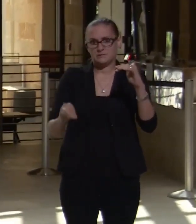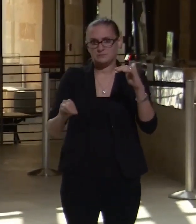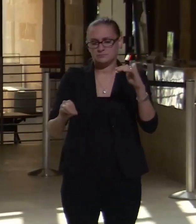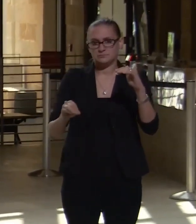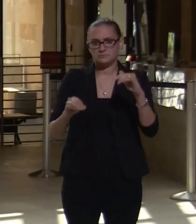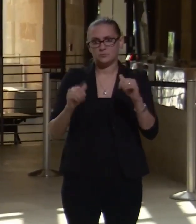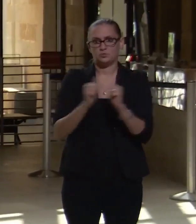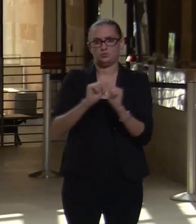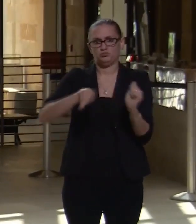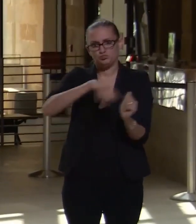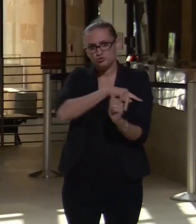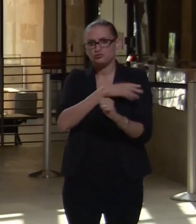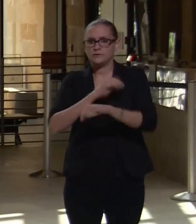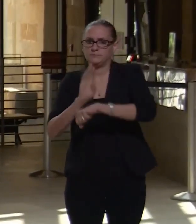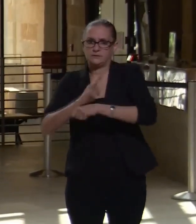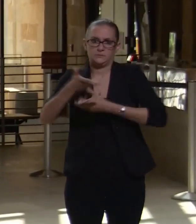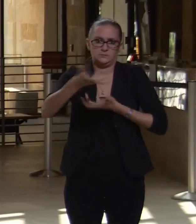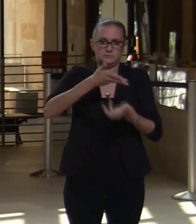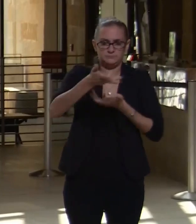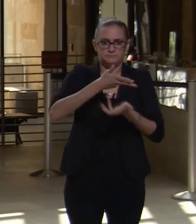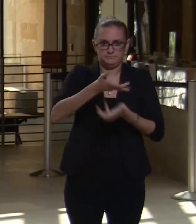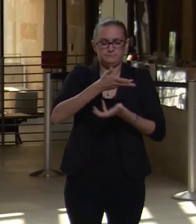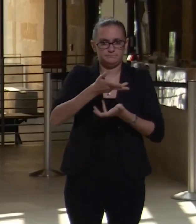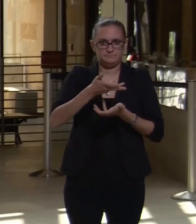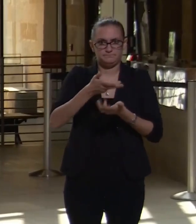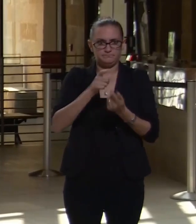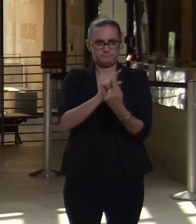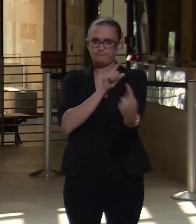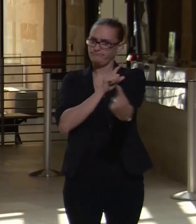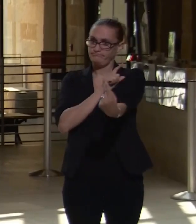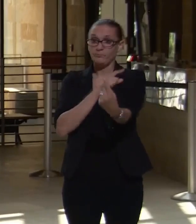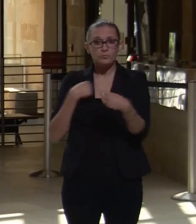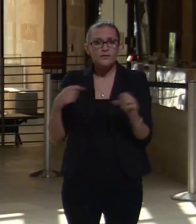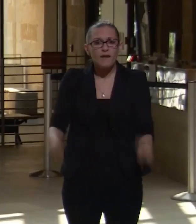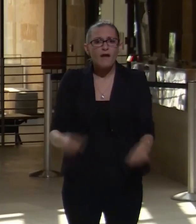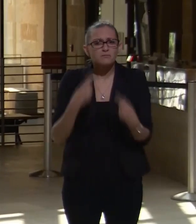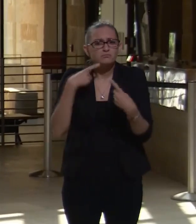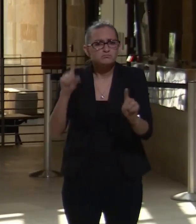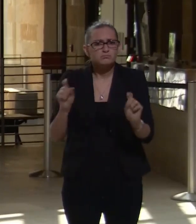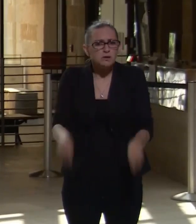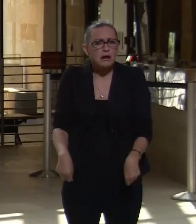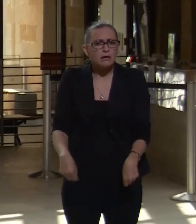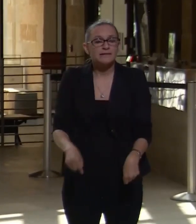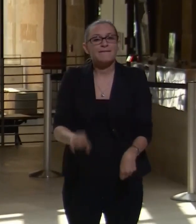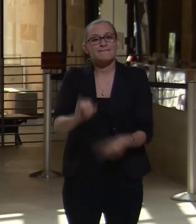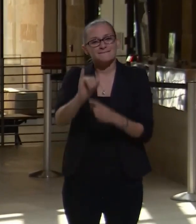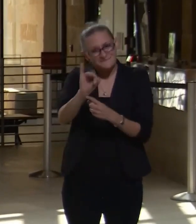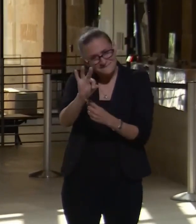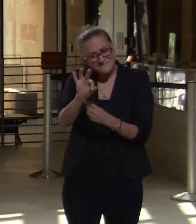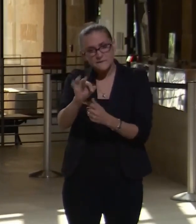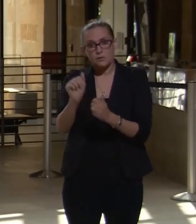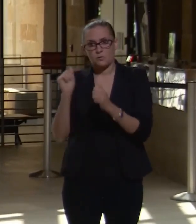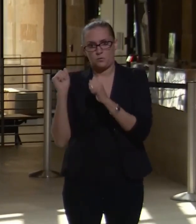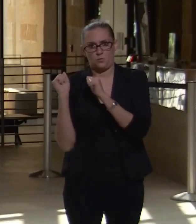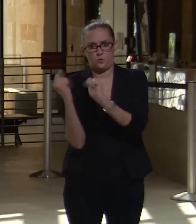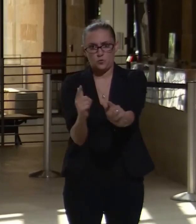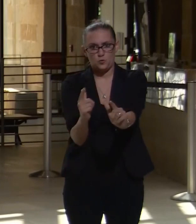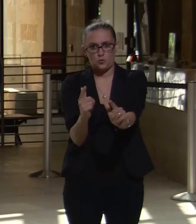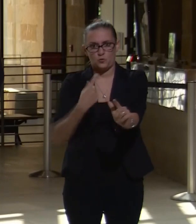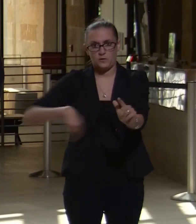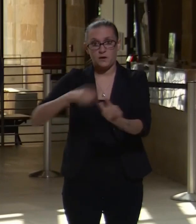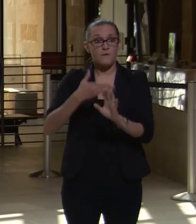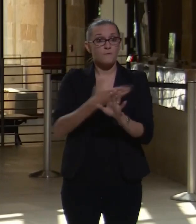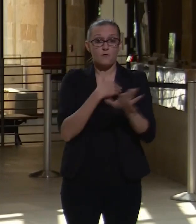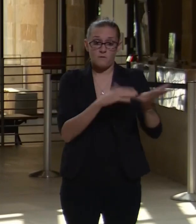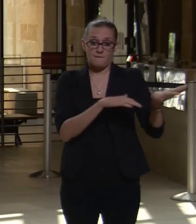reduction in personal and business interactions. And we can do this. We can do this if every one of us, before